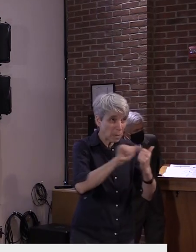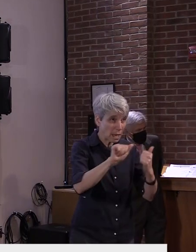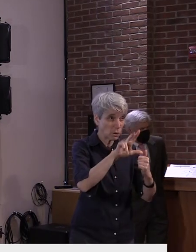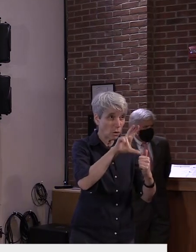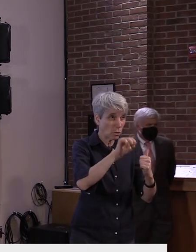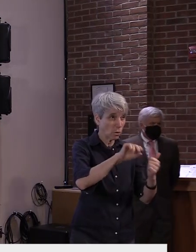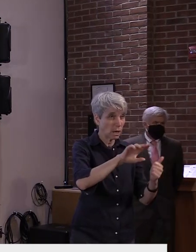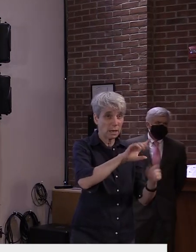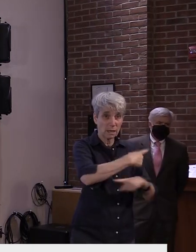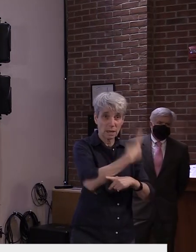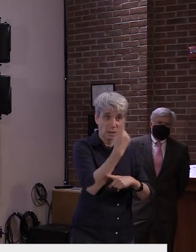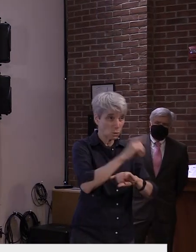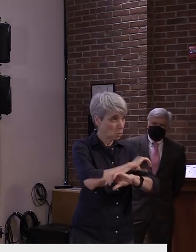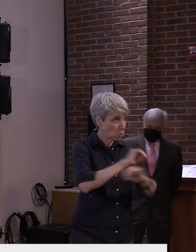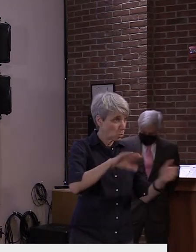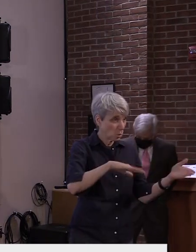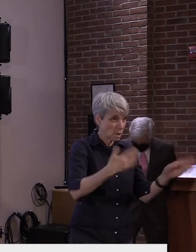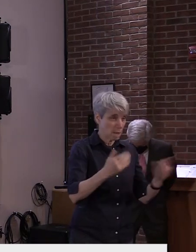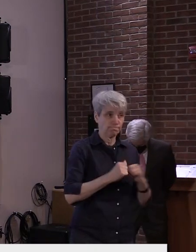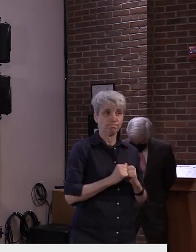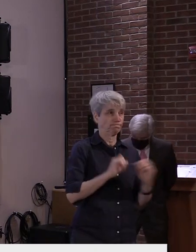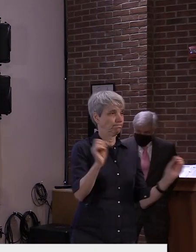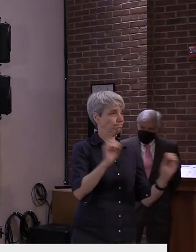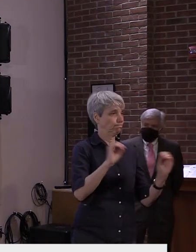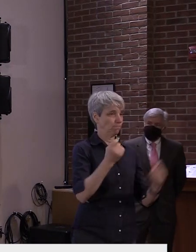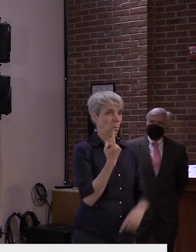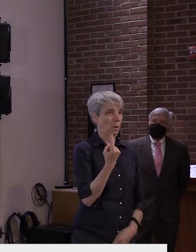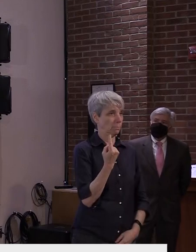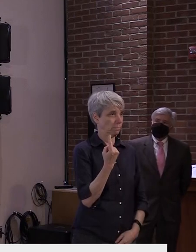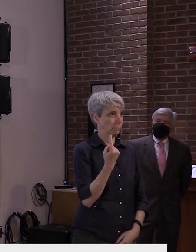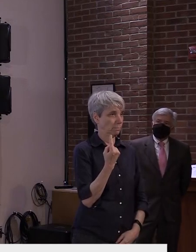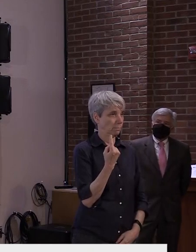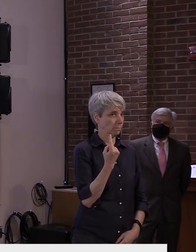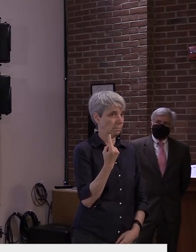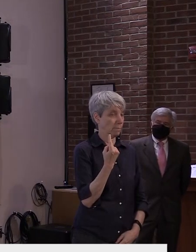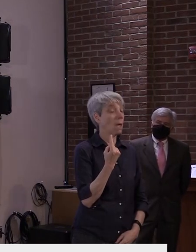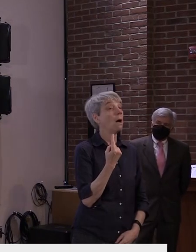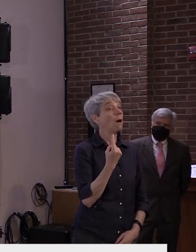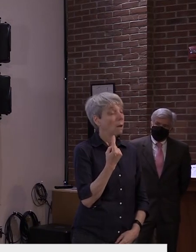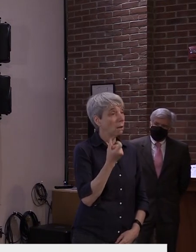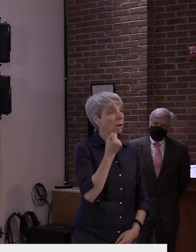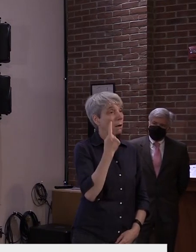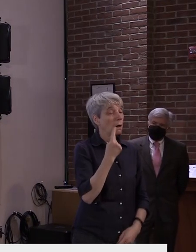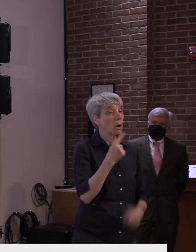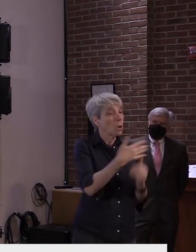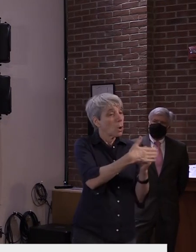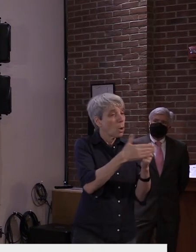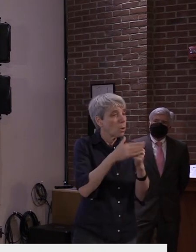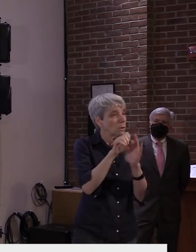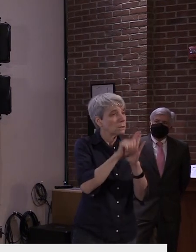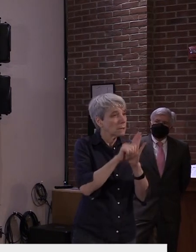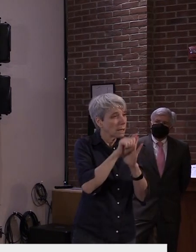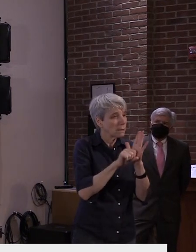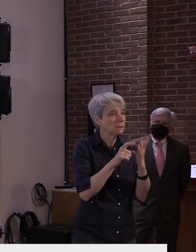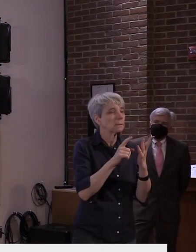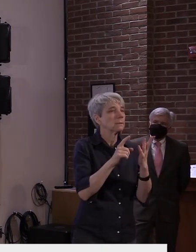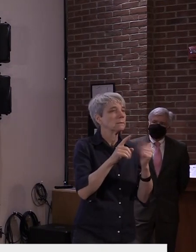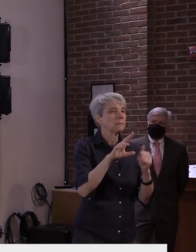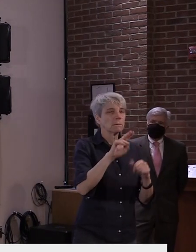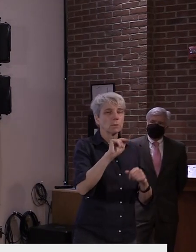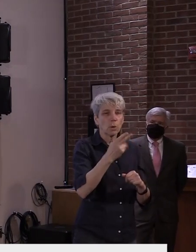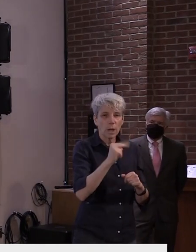I look at our surrounding states, and they are doing so much better than they've ever done. But they still report on